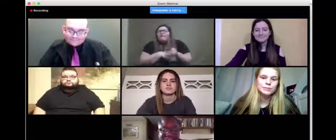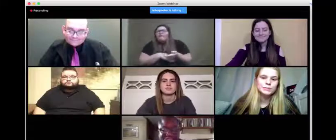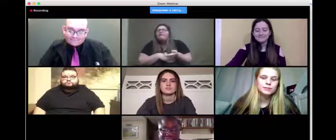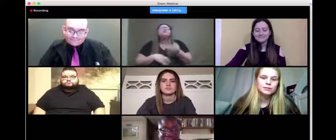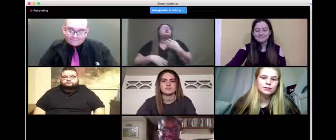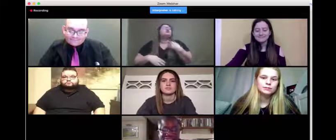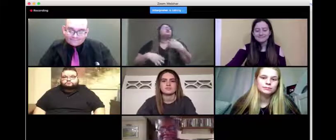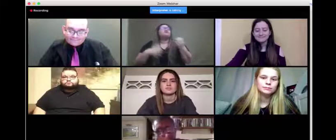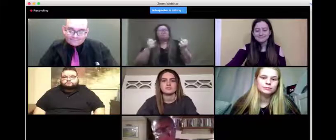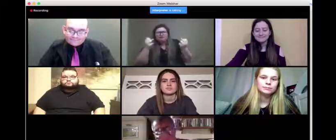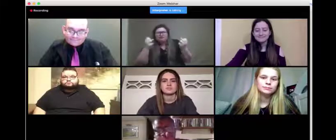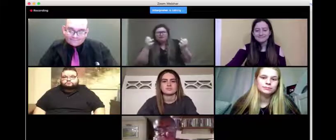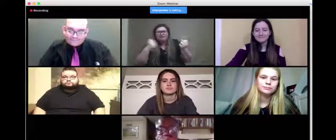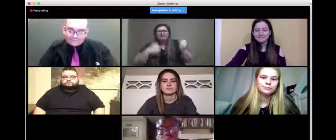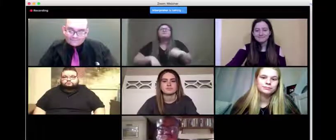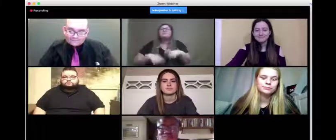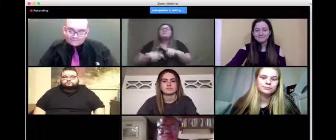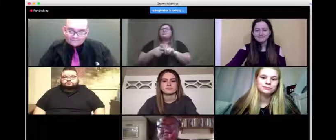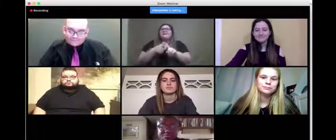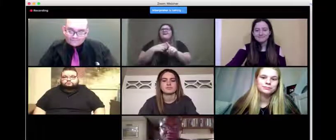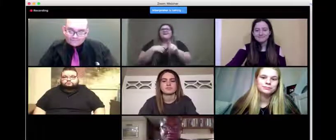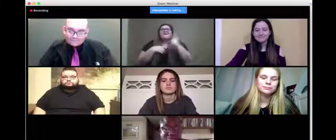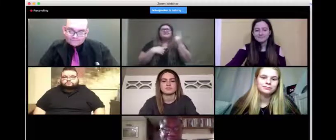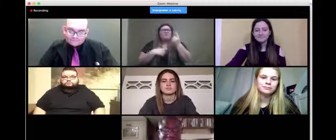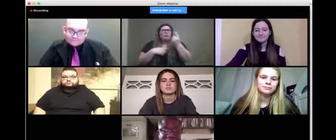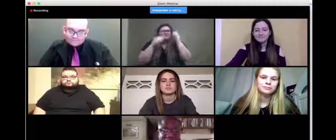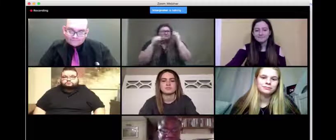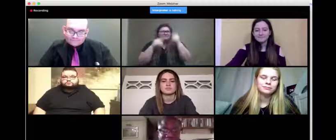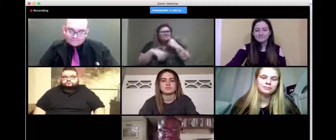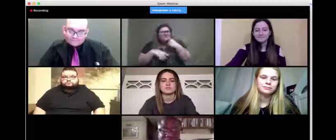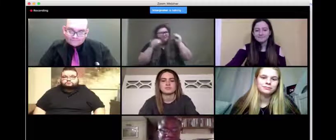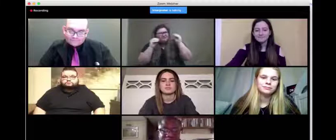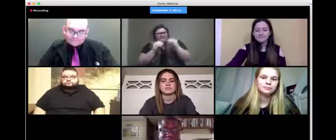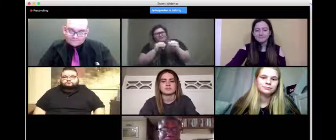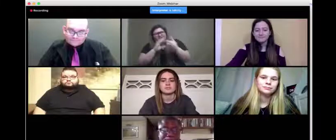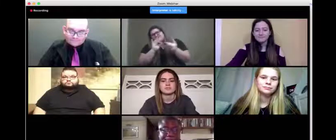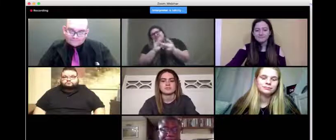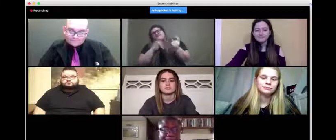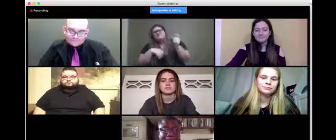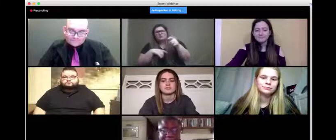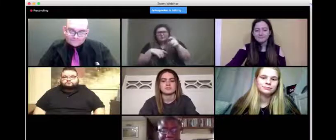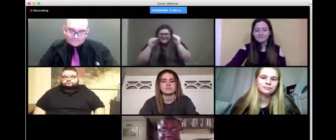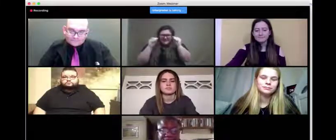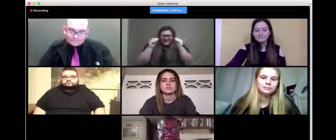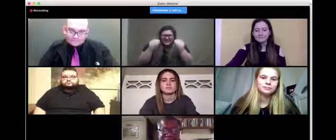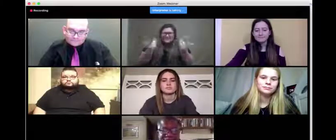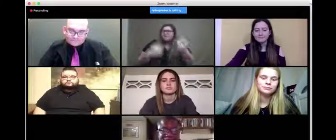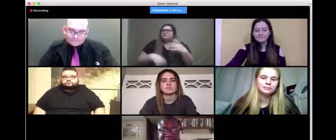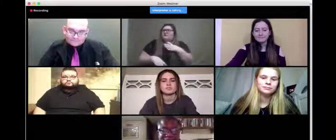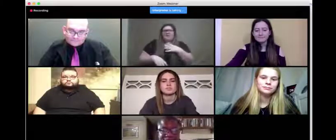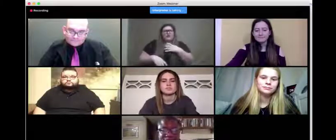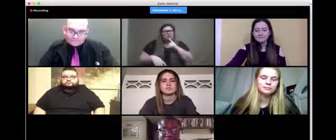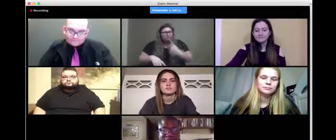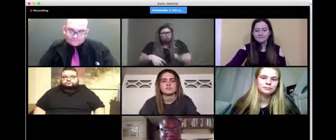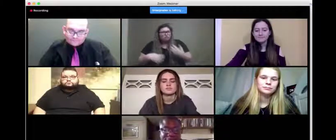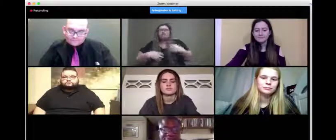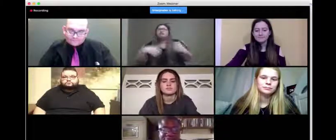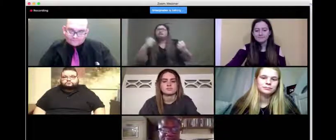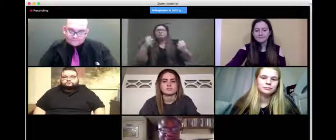someone mentioned that I need to start kind of educating people about signing. And I like to be a kind of a funny